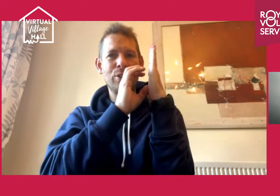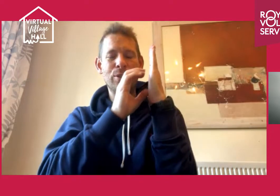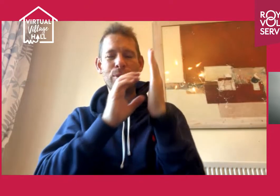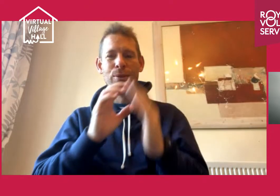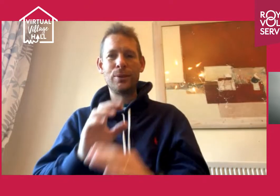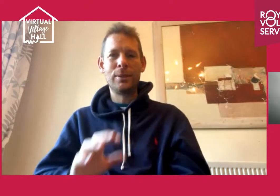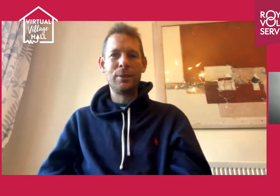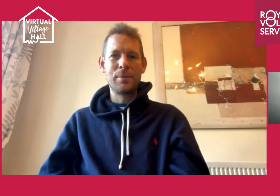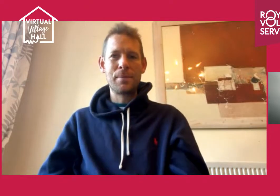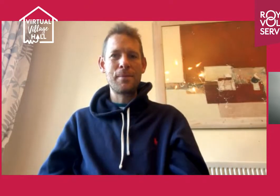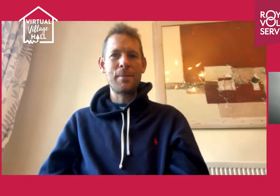spider,